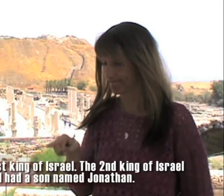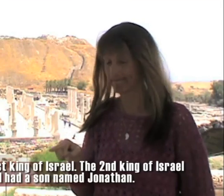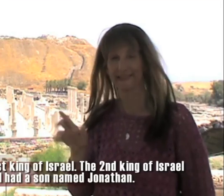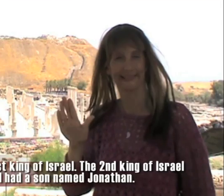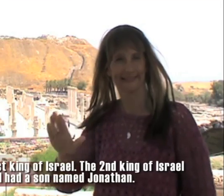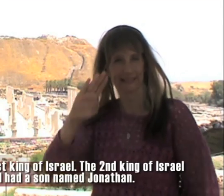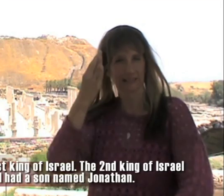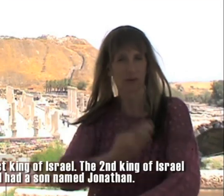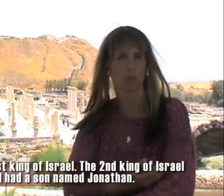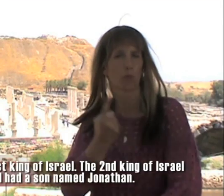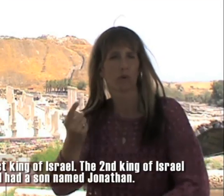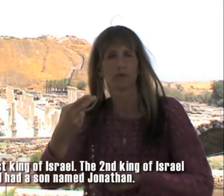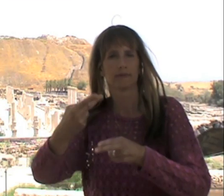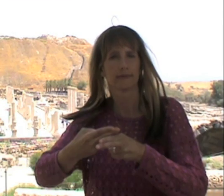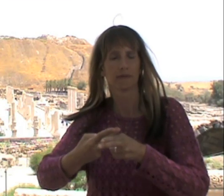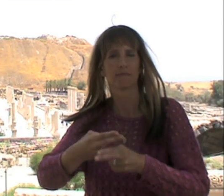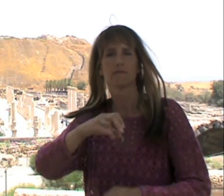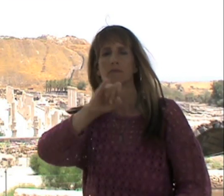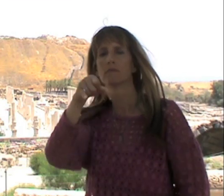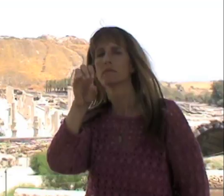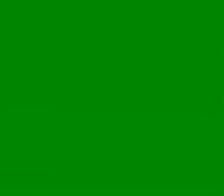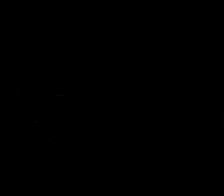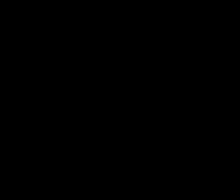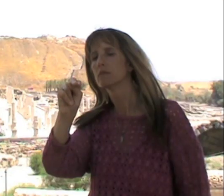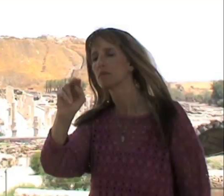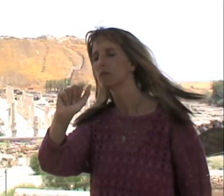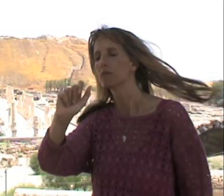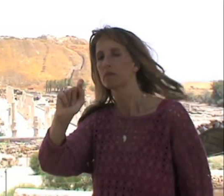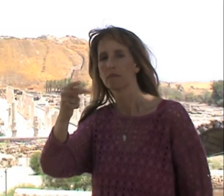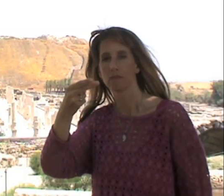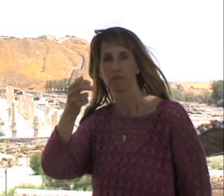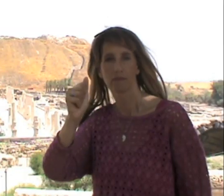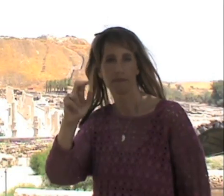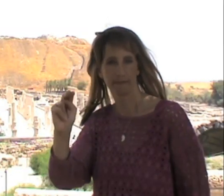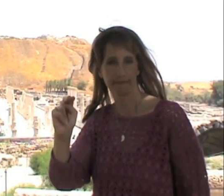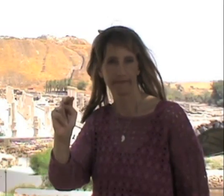and his son's name was Jonathan.